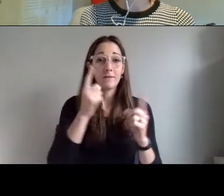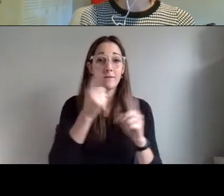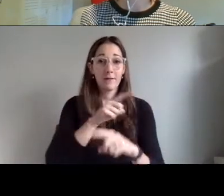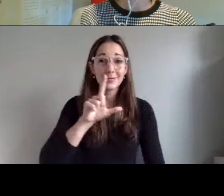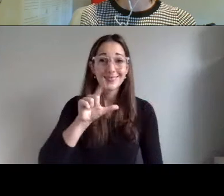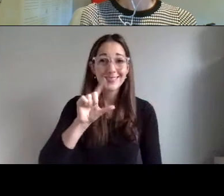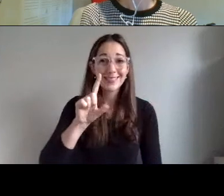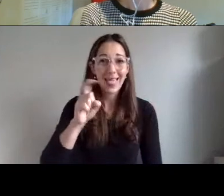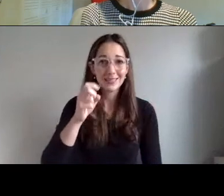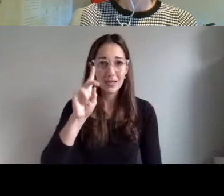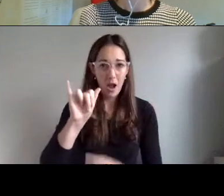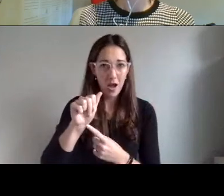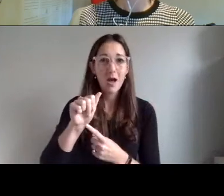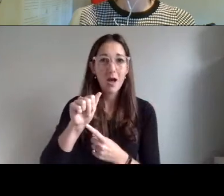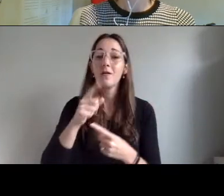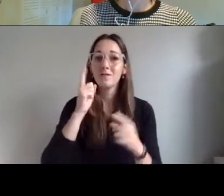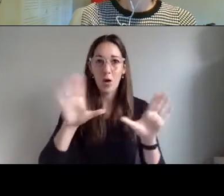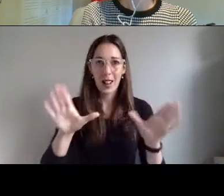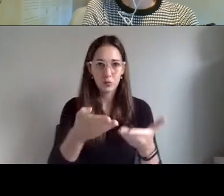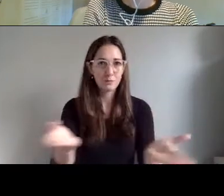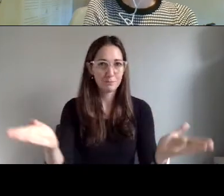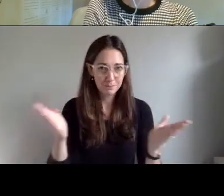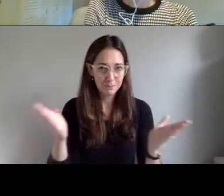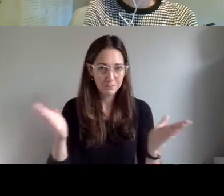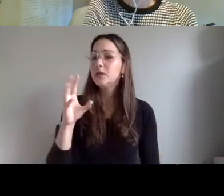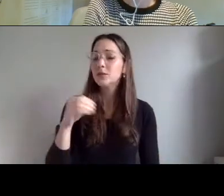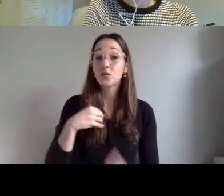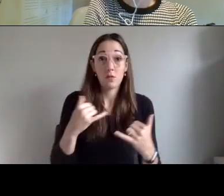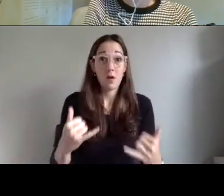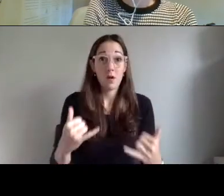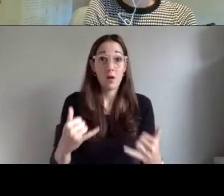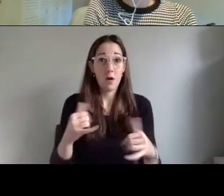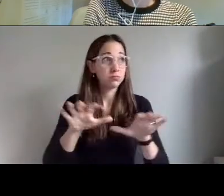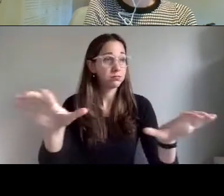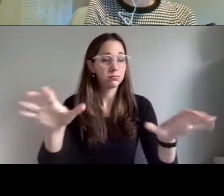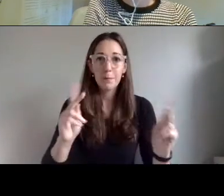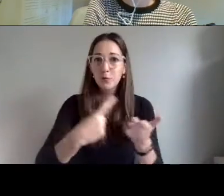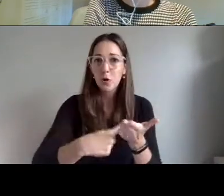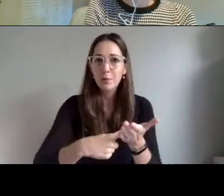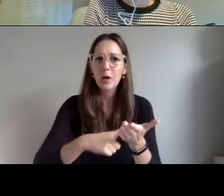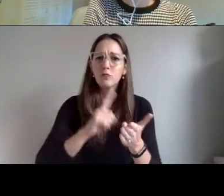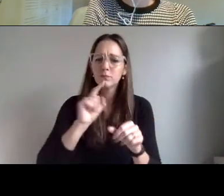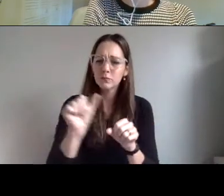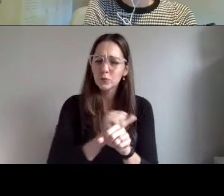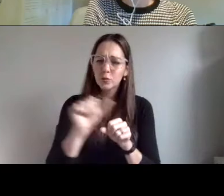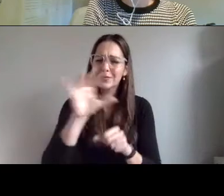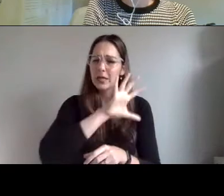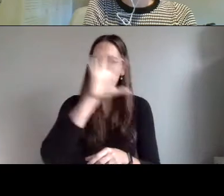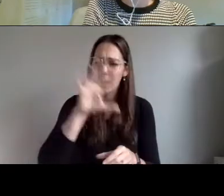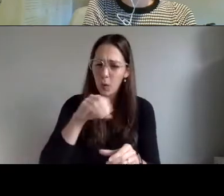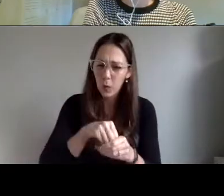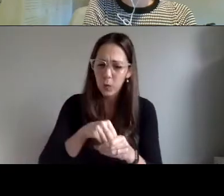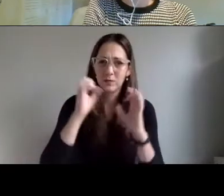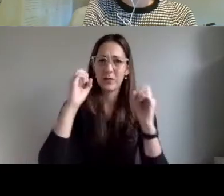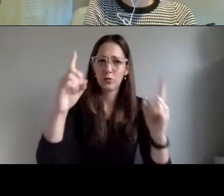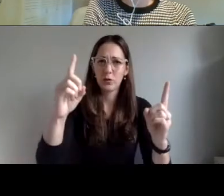right now, we have people talking about, you know, genuine inclusive education, including, you know, deaf children and sign language, etc. You know, I will